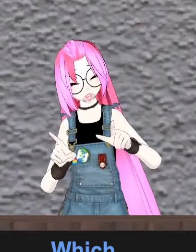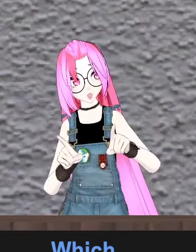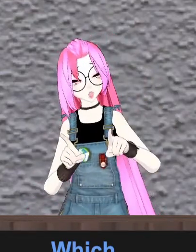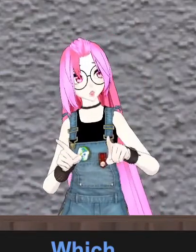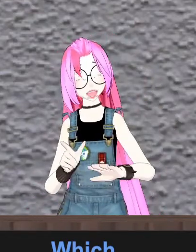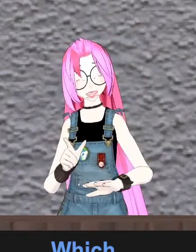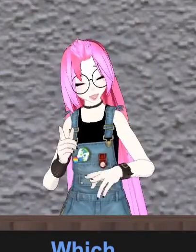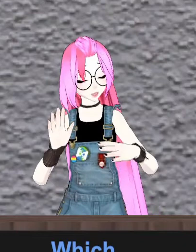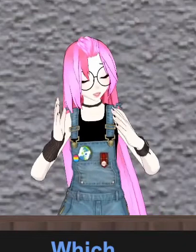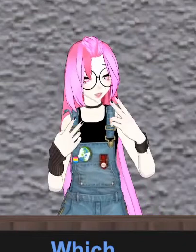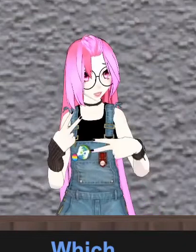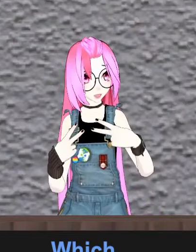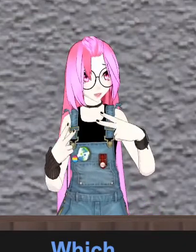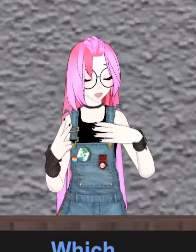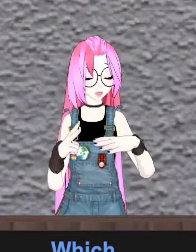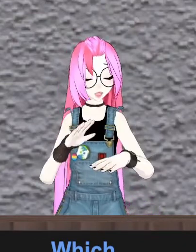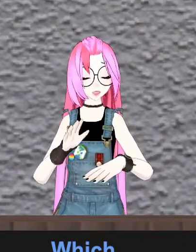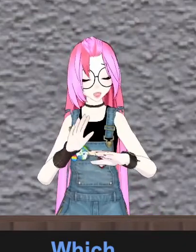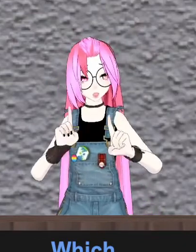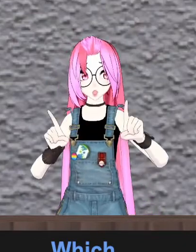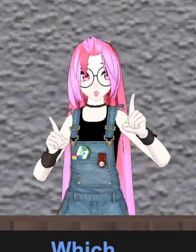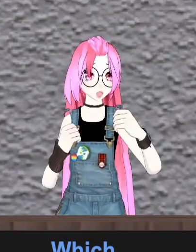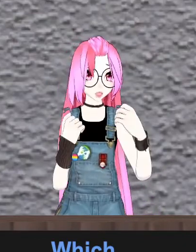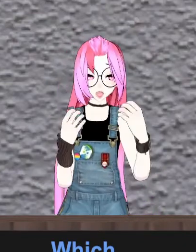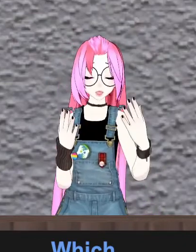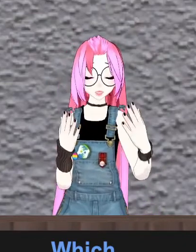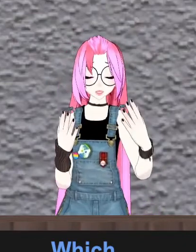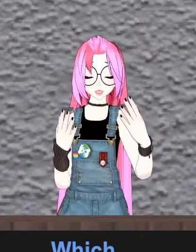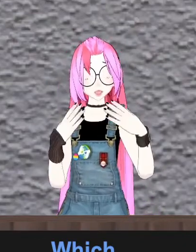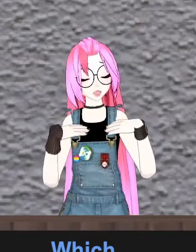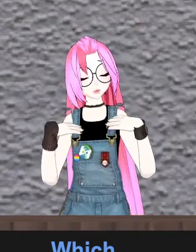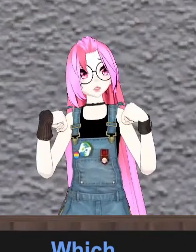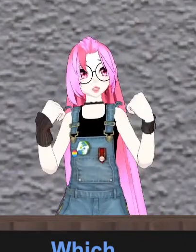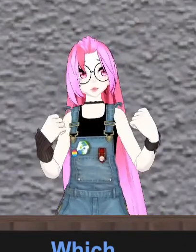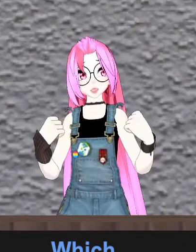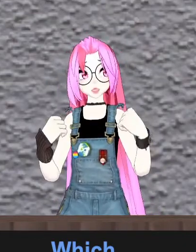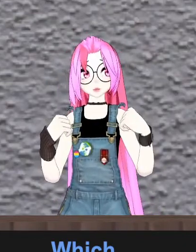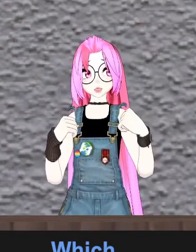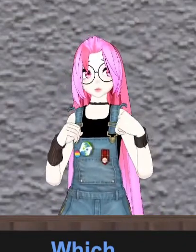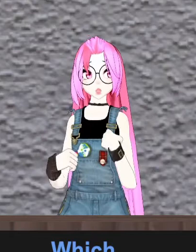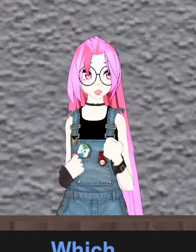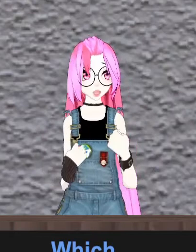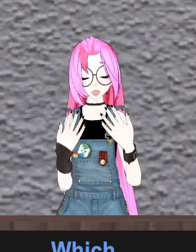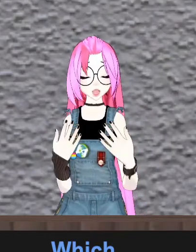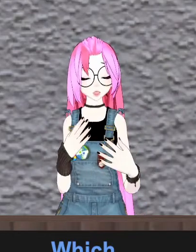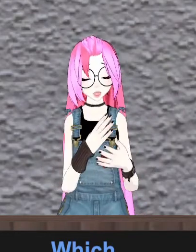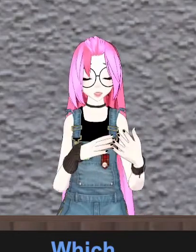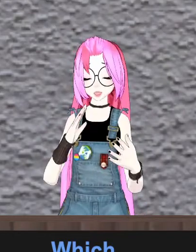same. So it is a bit of an iffy topic, but all in all, it's just an incredible, amazing part of deaf